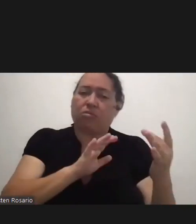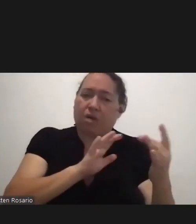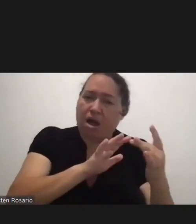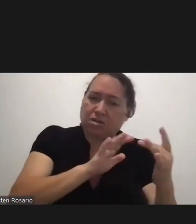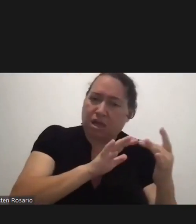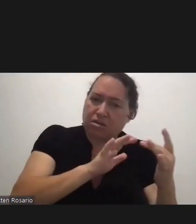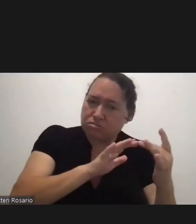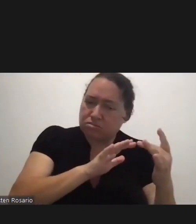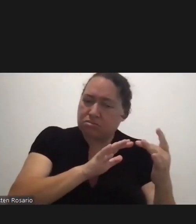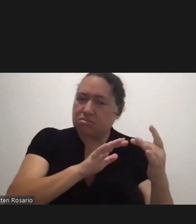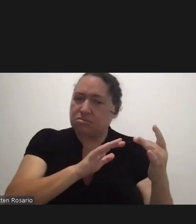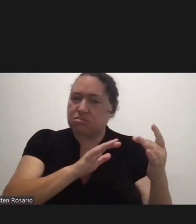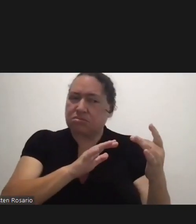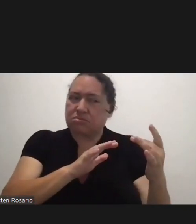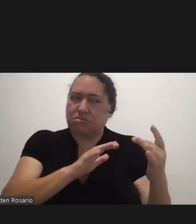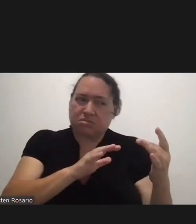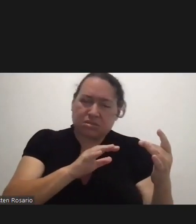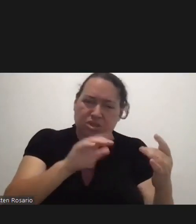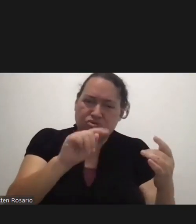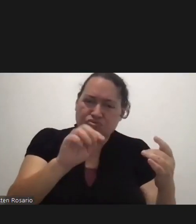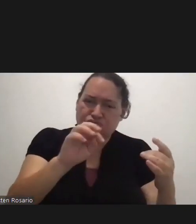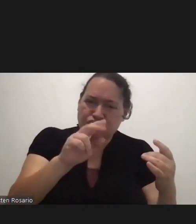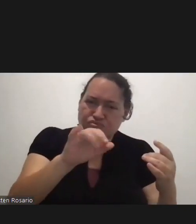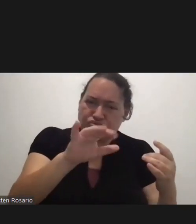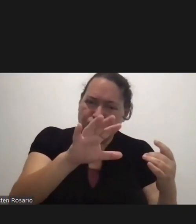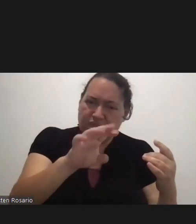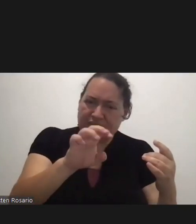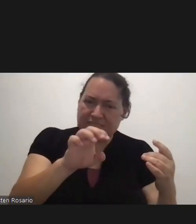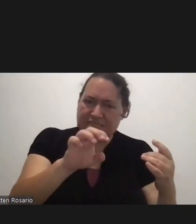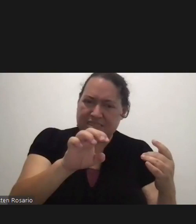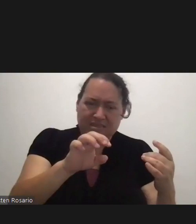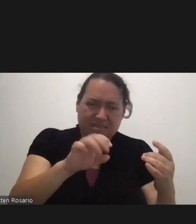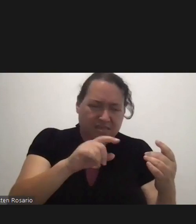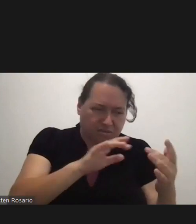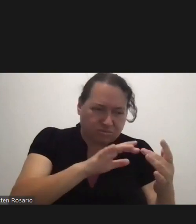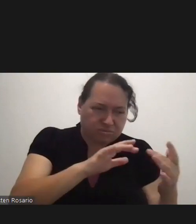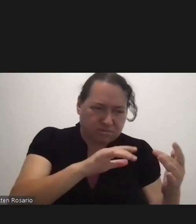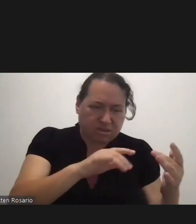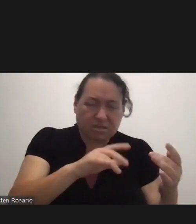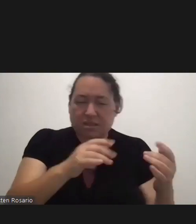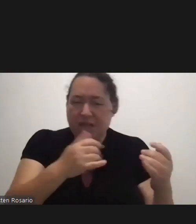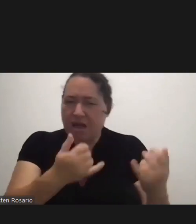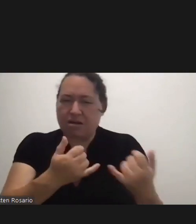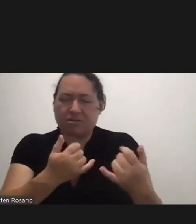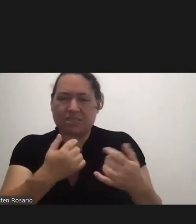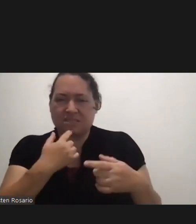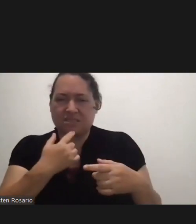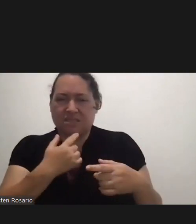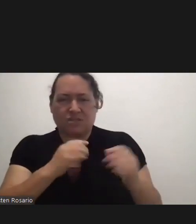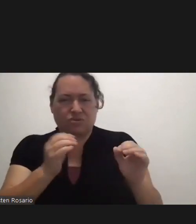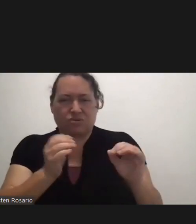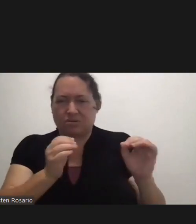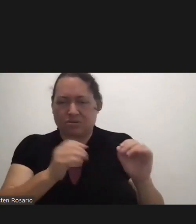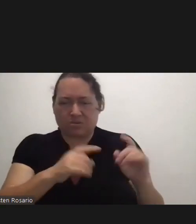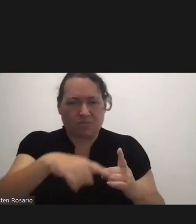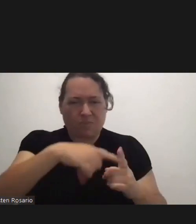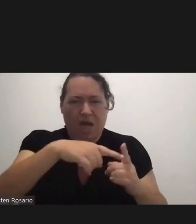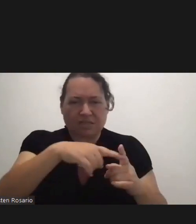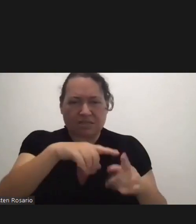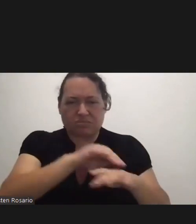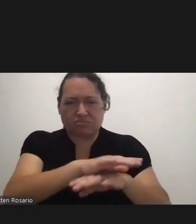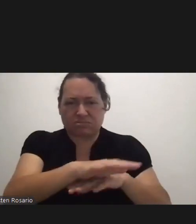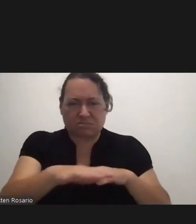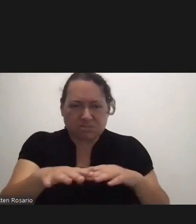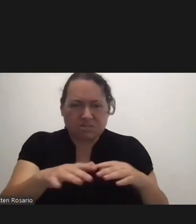Investigation Does Not Show Anybody Being In Becoming Positive Because They Were Positive Here On Guam They Had Restriction Of Movement